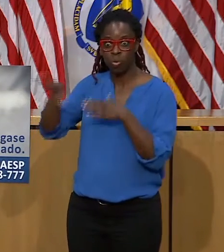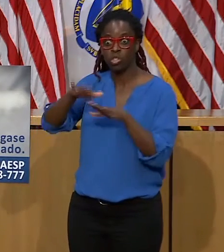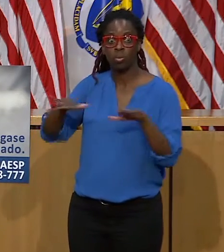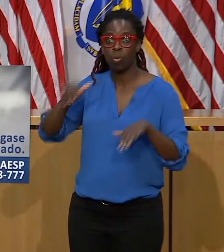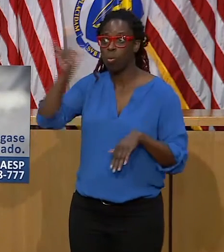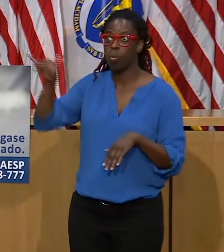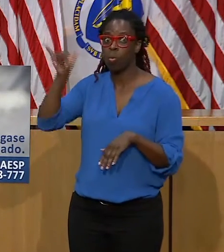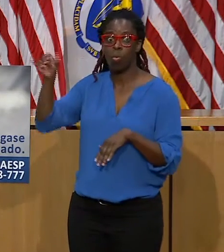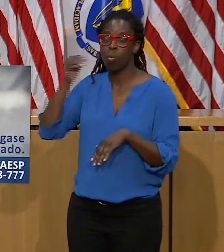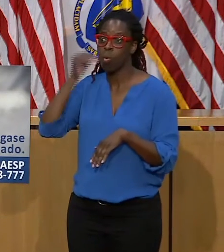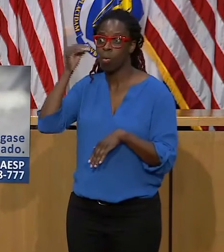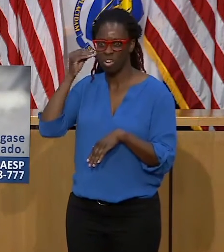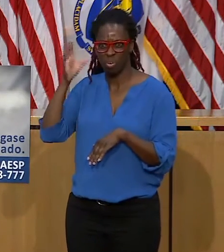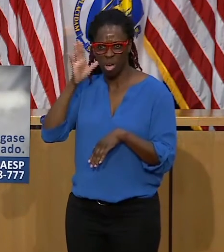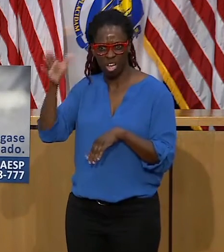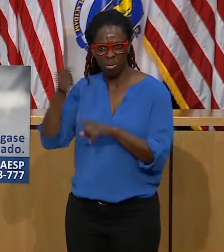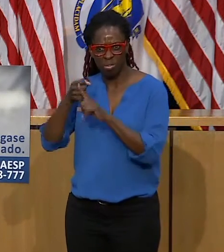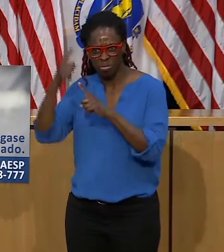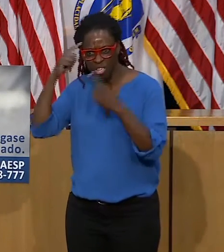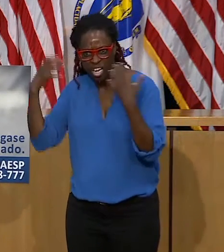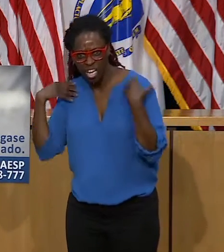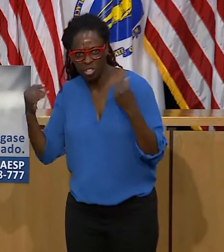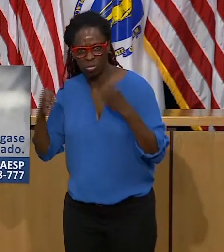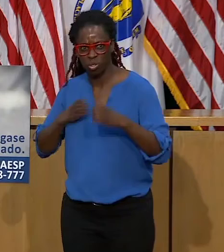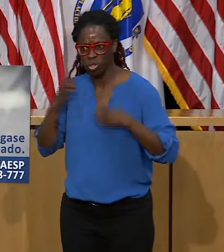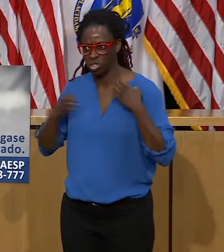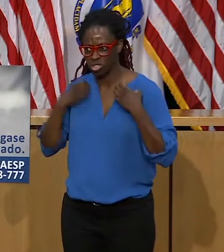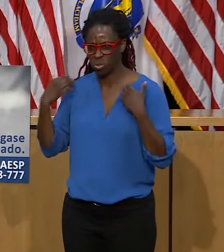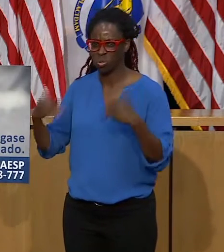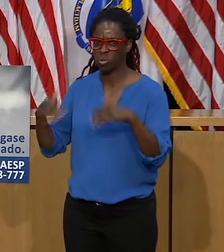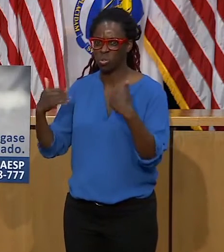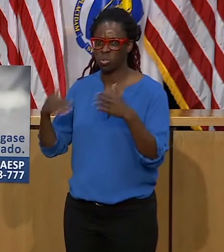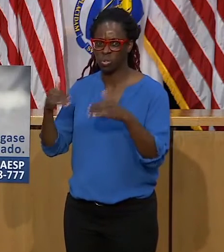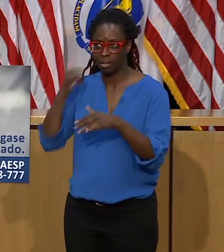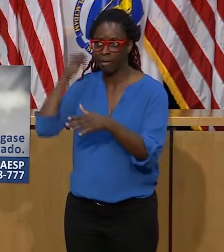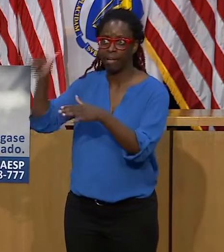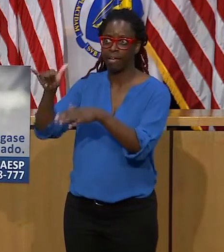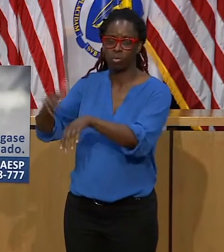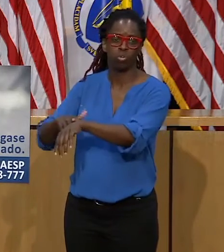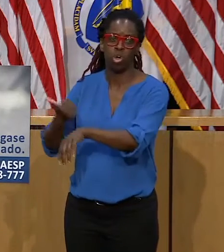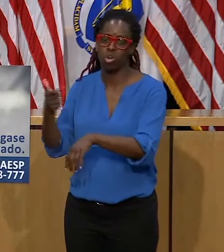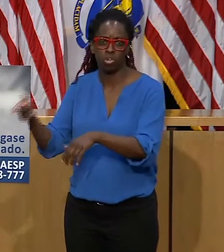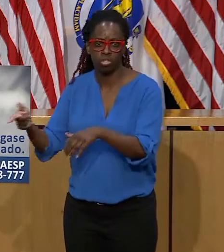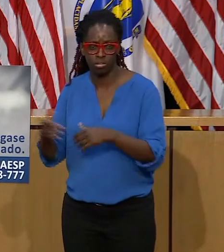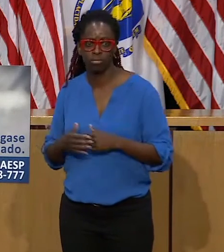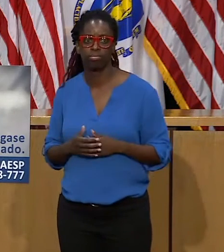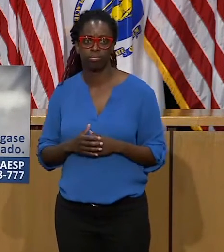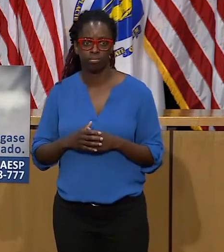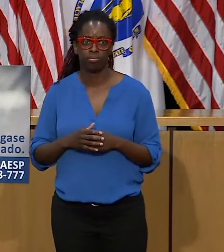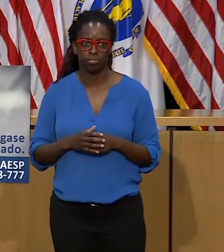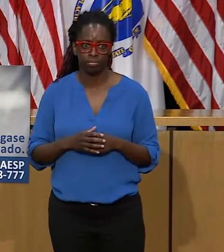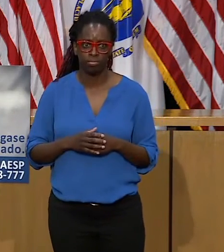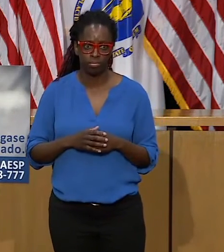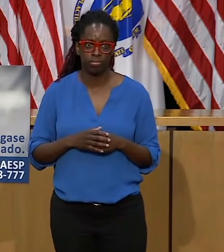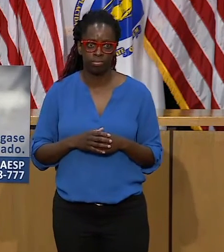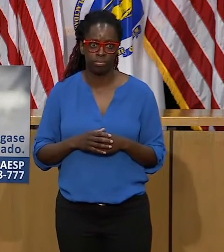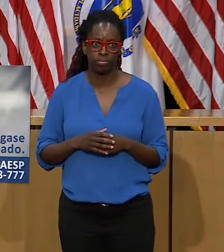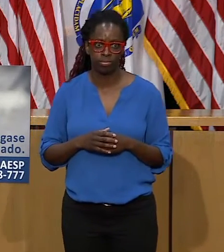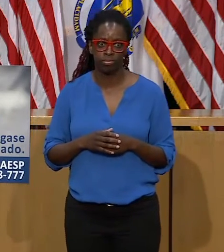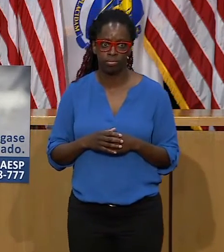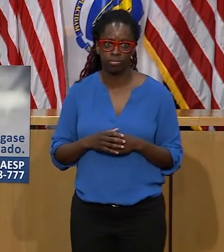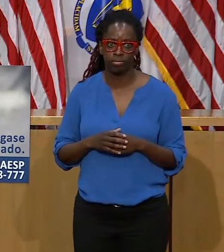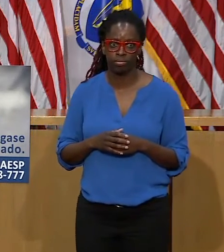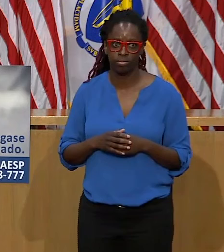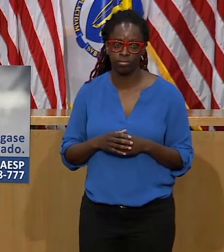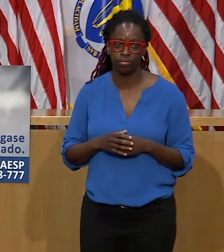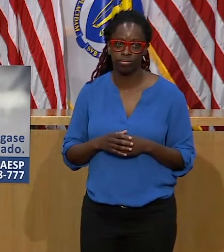school experience provides so much more than academic learning and the relationships that children form with their teachers,